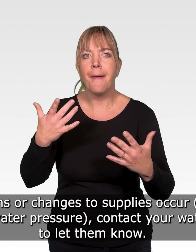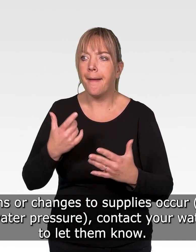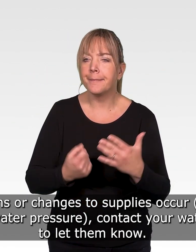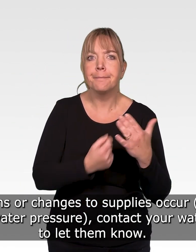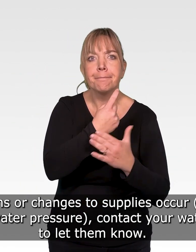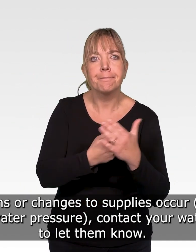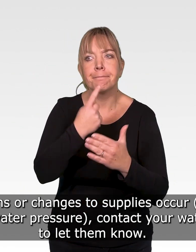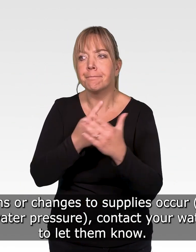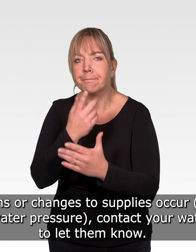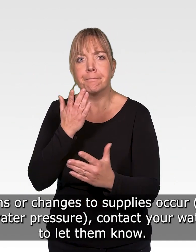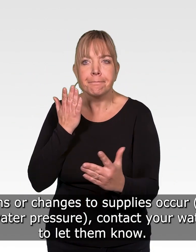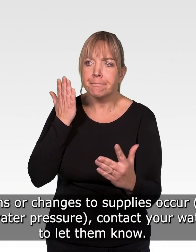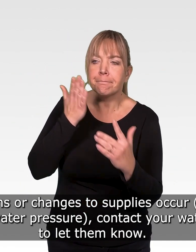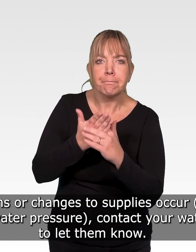know.